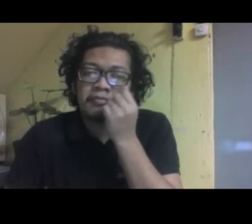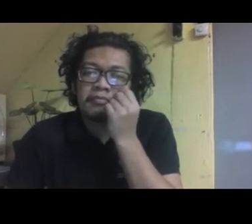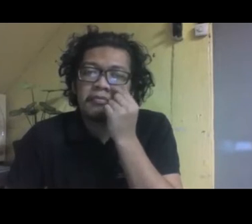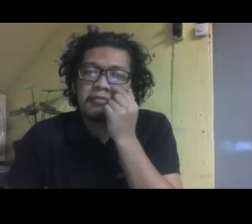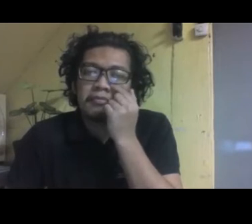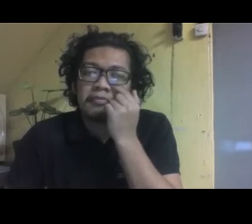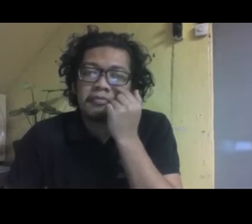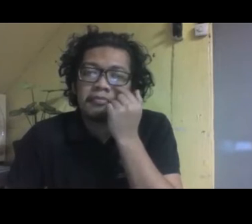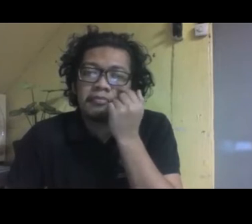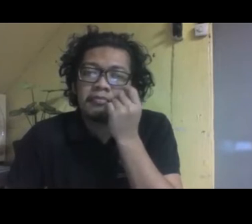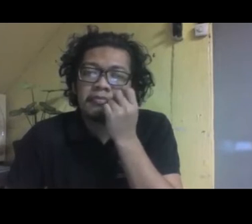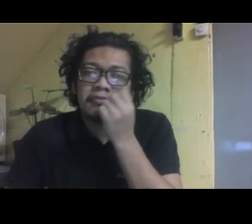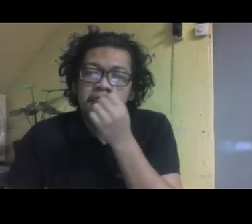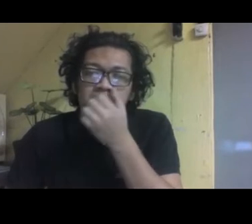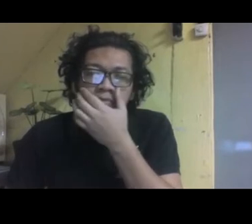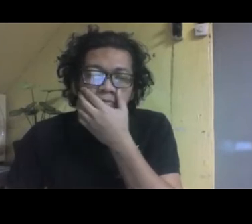Okay.